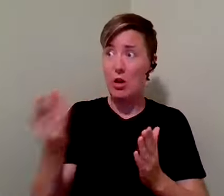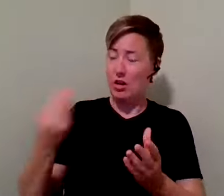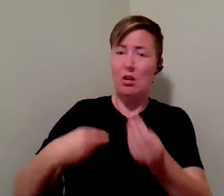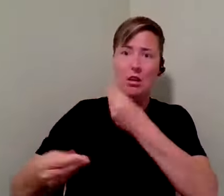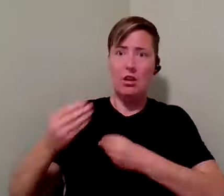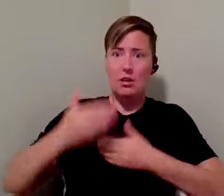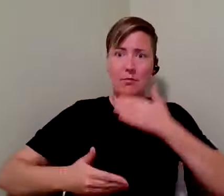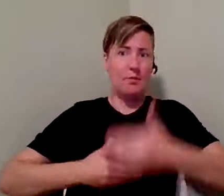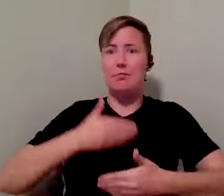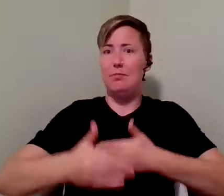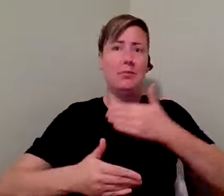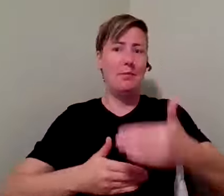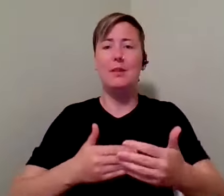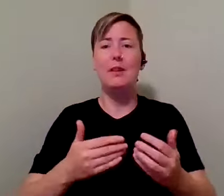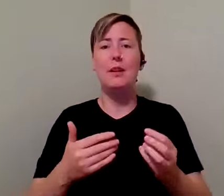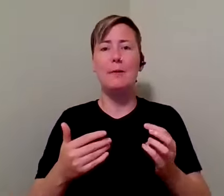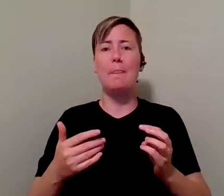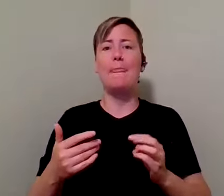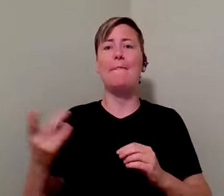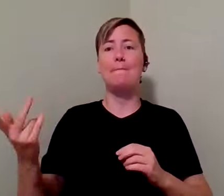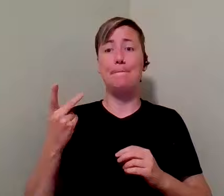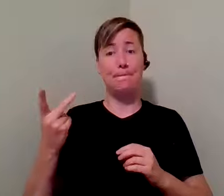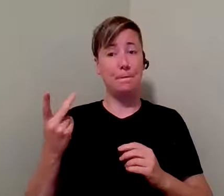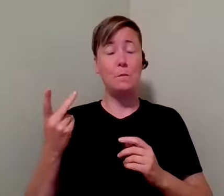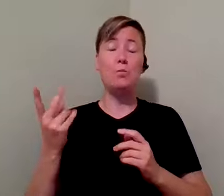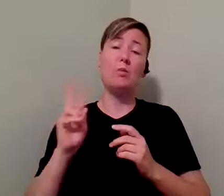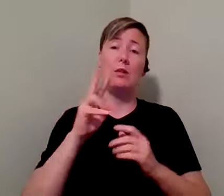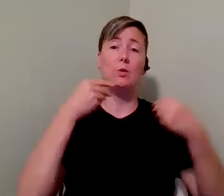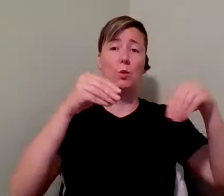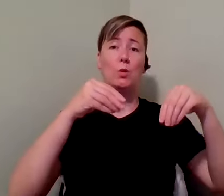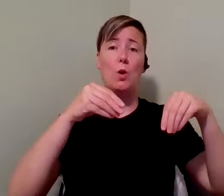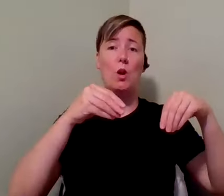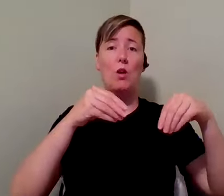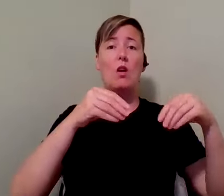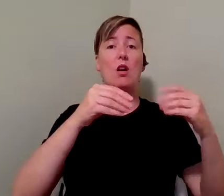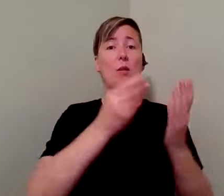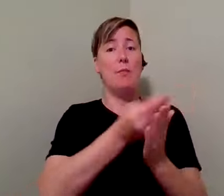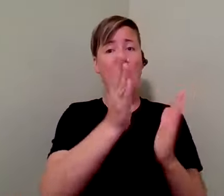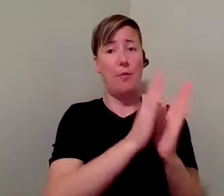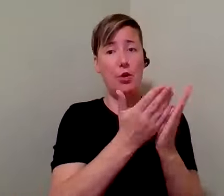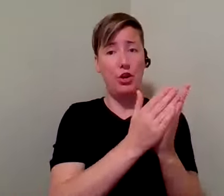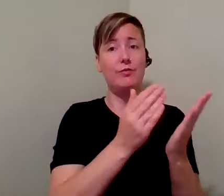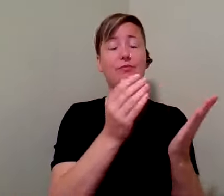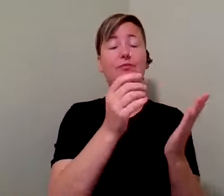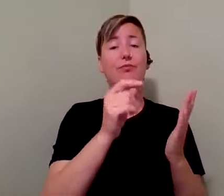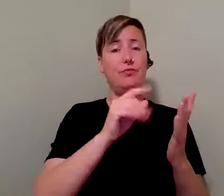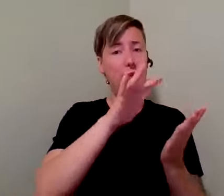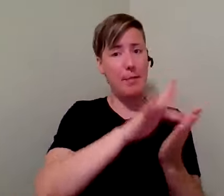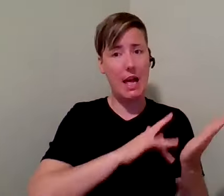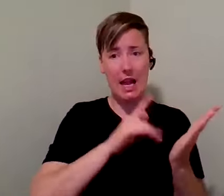crossed the road. We bought a 200-page notebook, and he made me start writing my 4th step. I said, listen, I was told you got to wait like at least